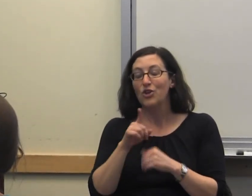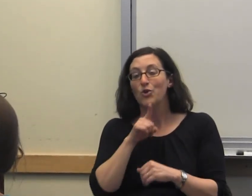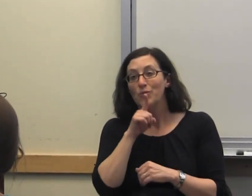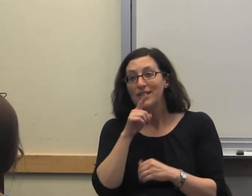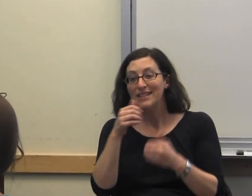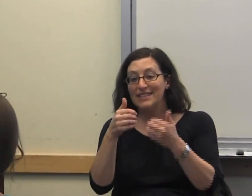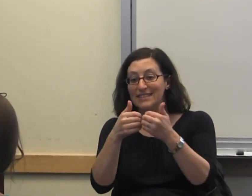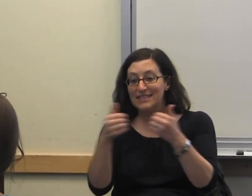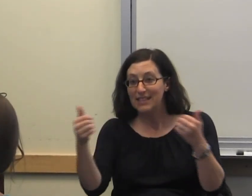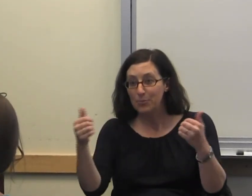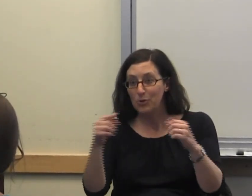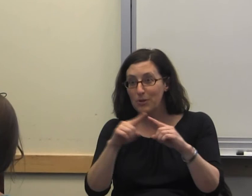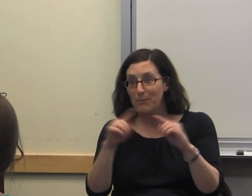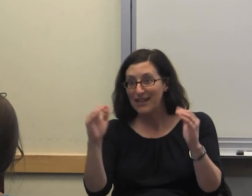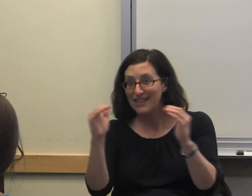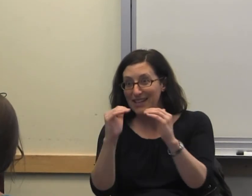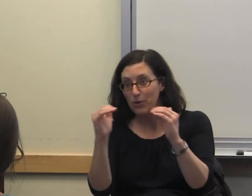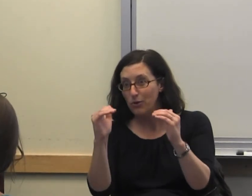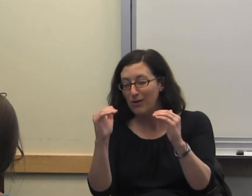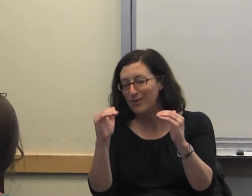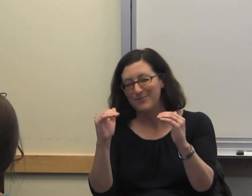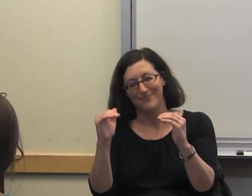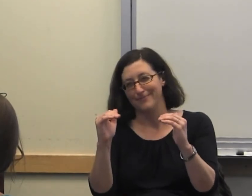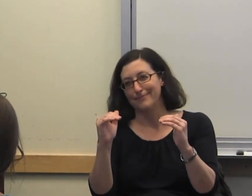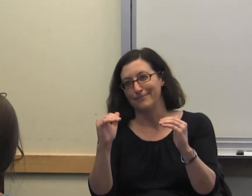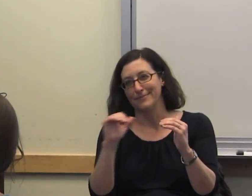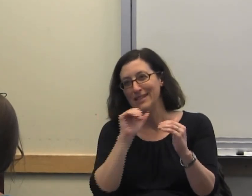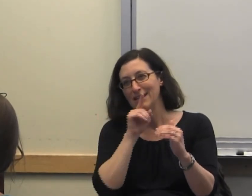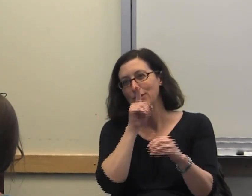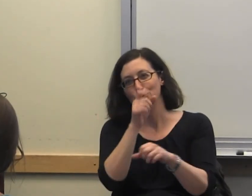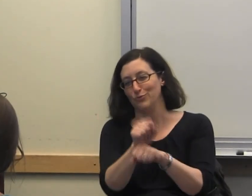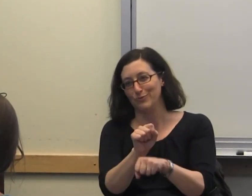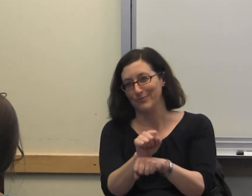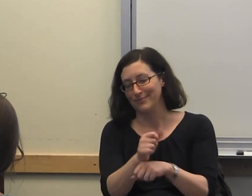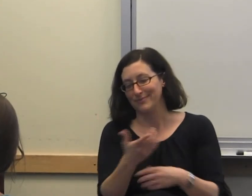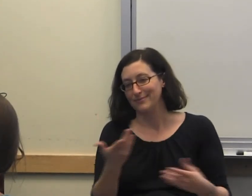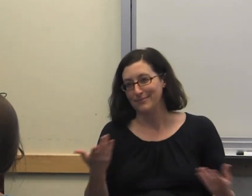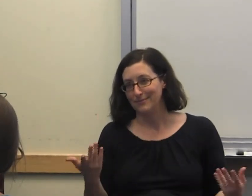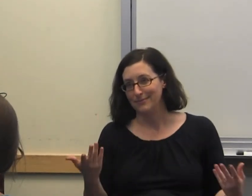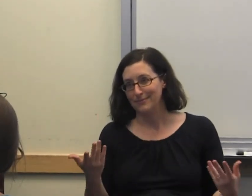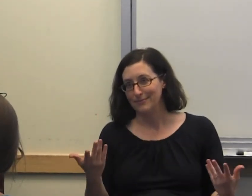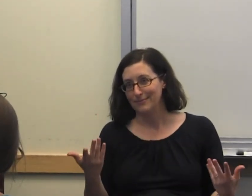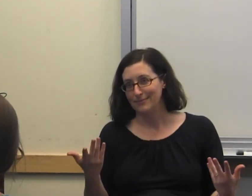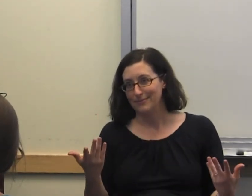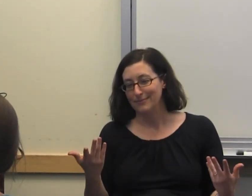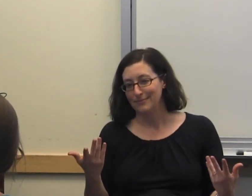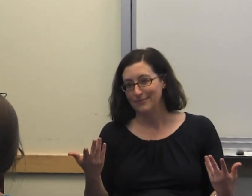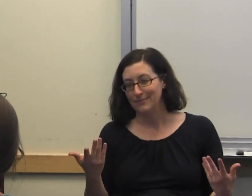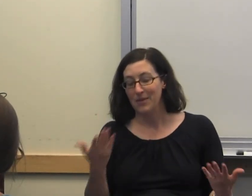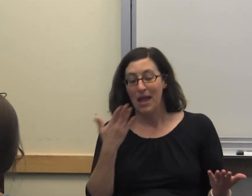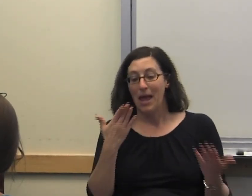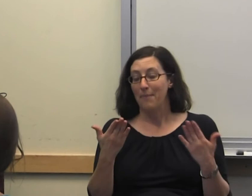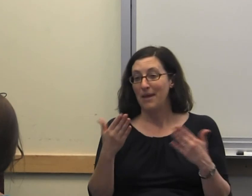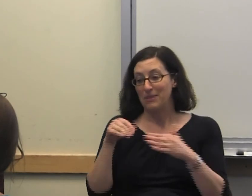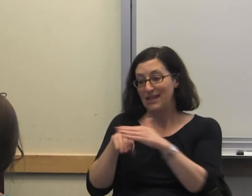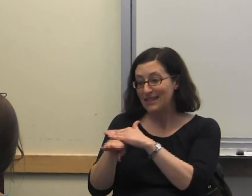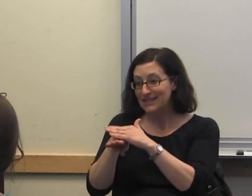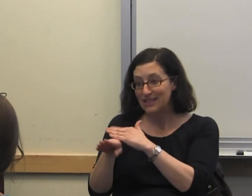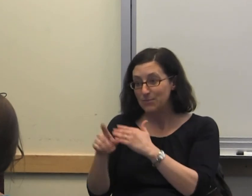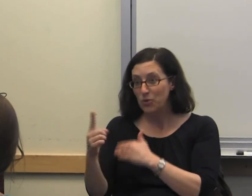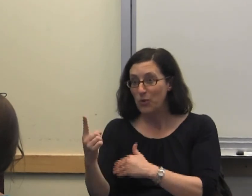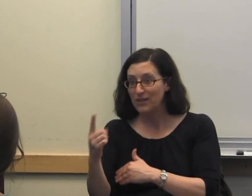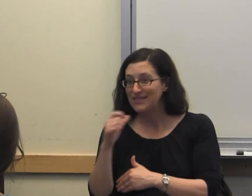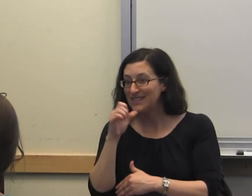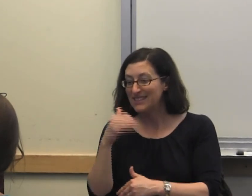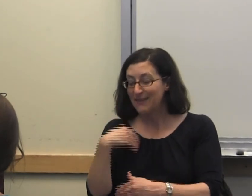really. If you have a separate website, inevitably the quote-unquote special version may be lacking features, or features may roll out later, and may be